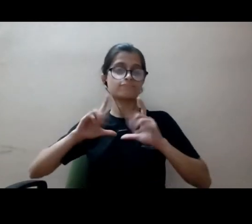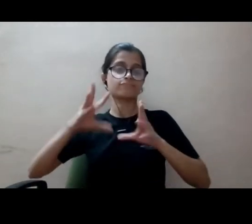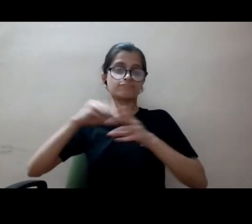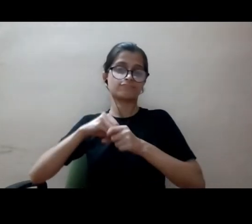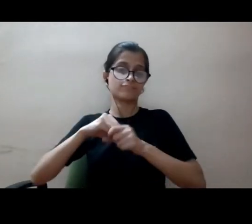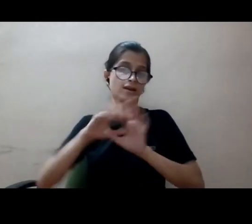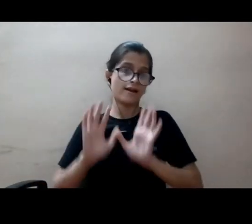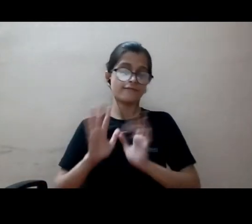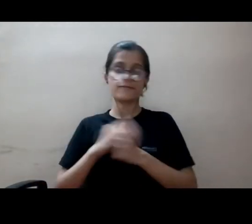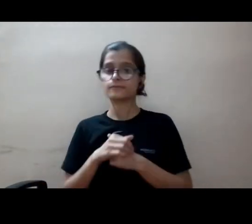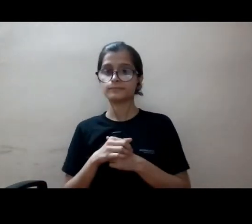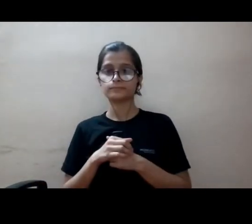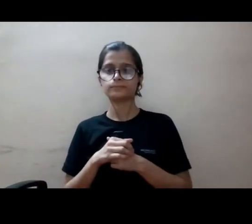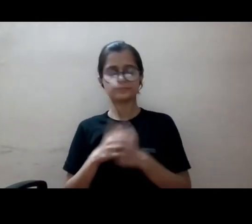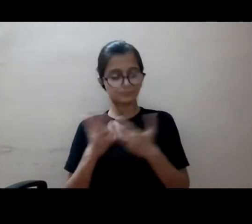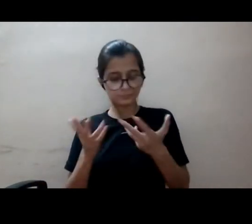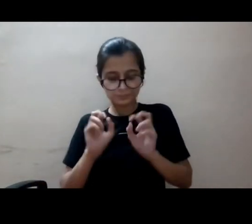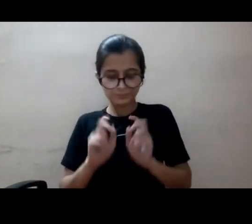Anyway, I write,